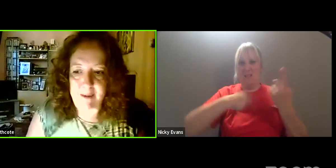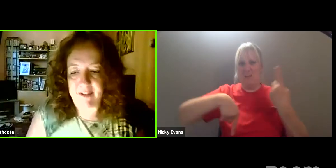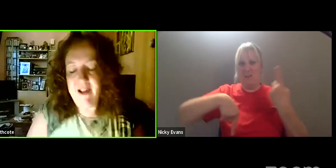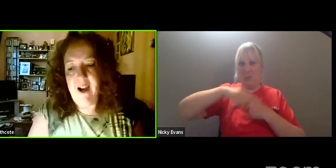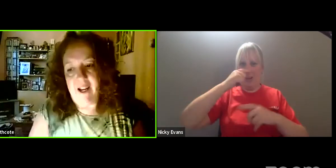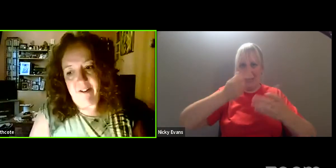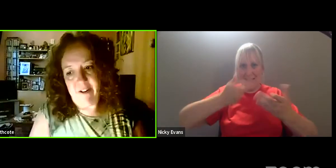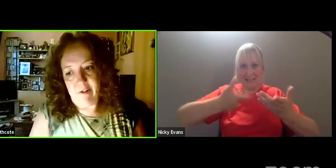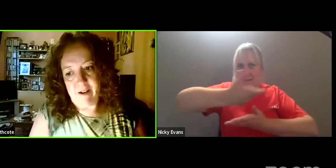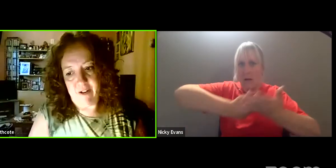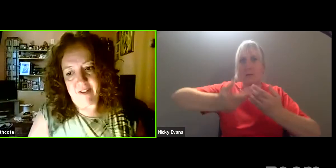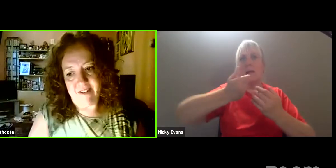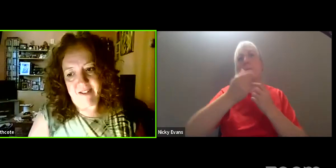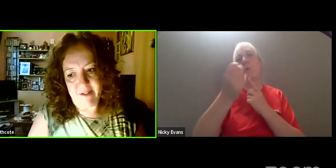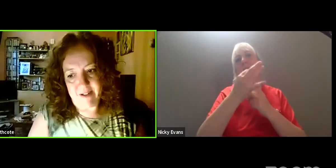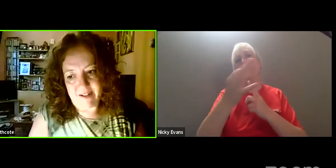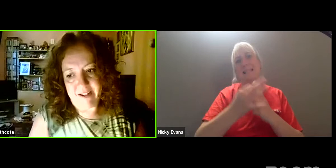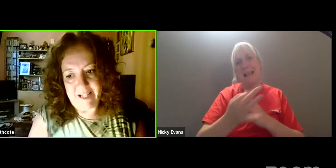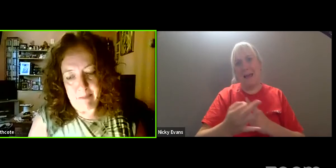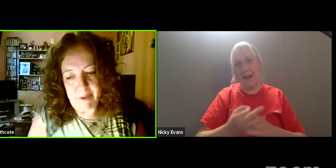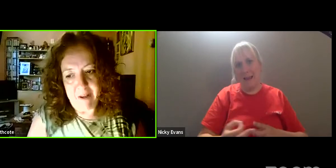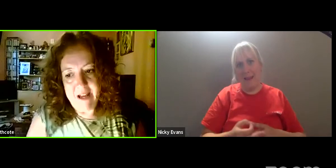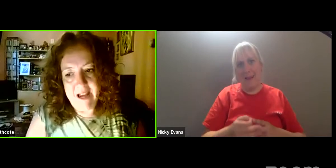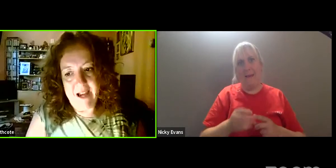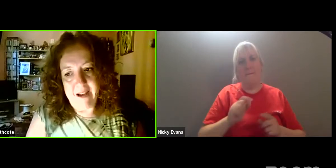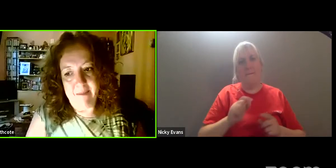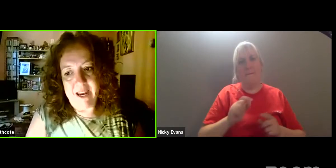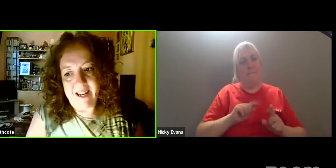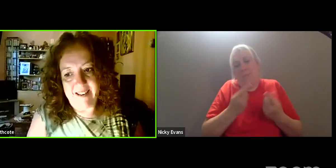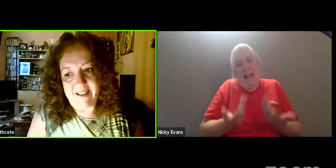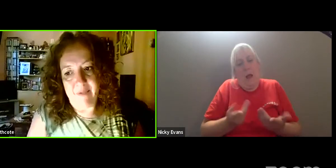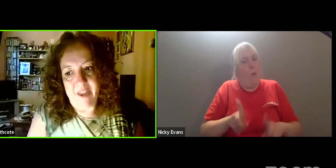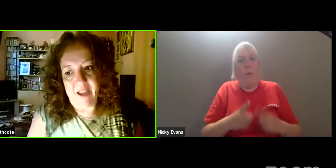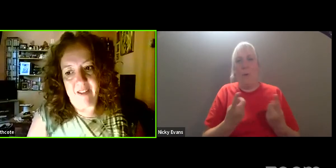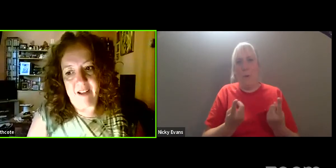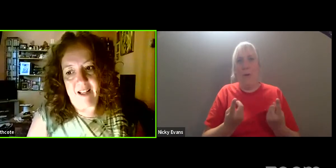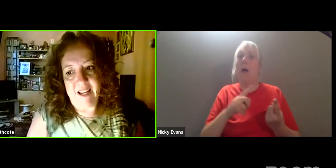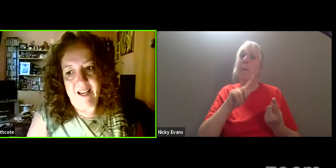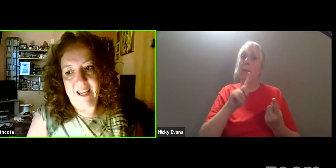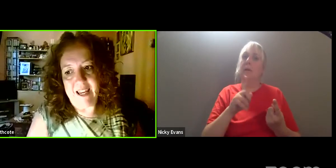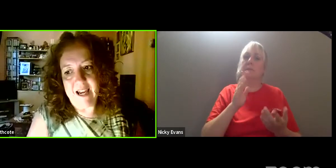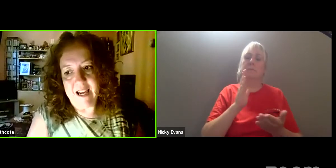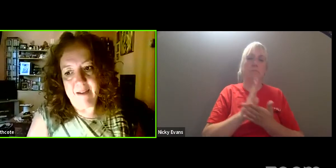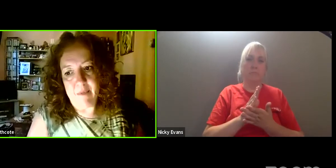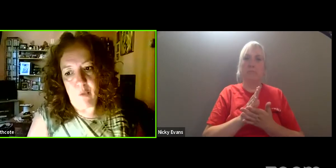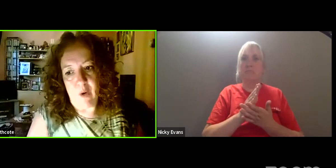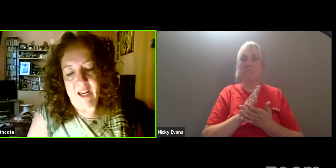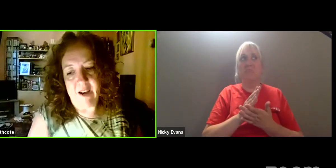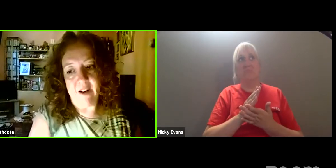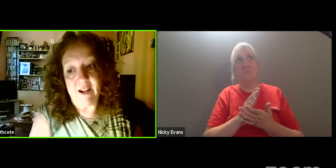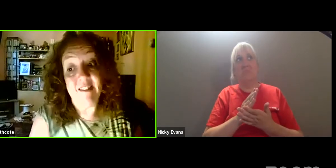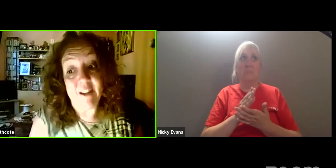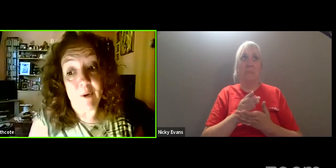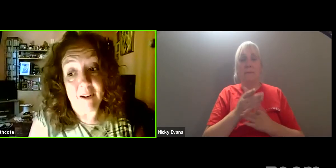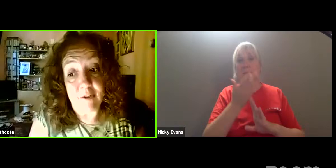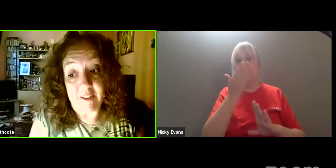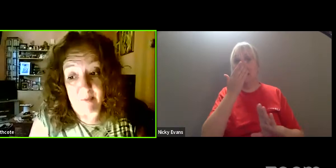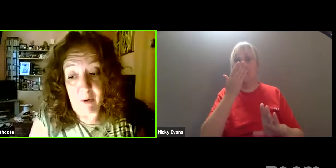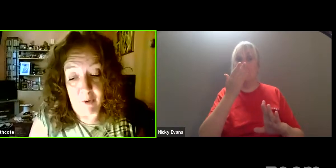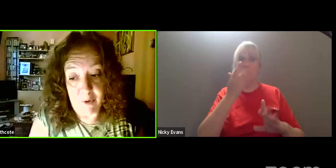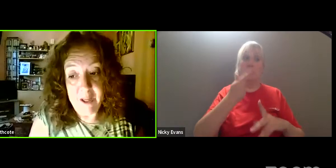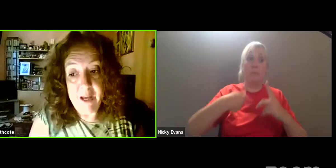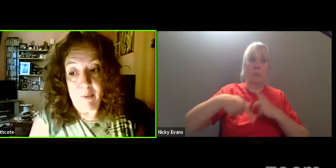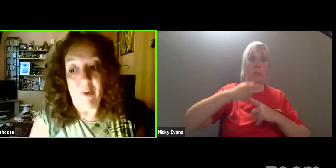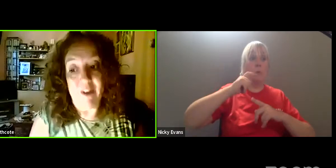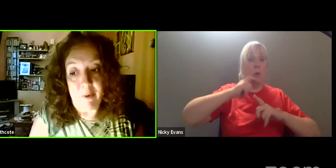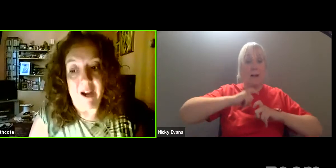than perhaps I can do justice to it tonight. But it is something that clearly we are continuing to